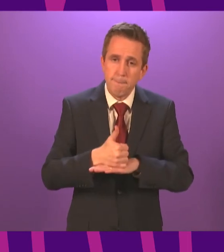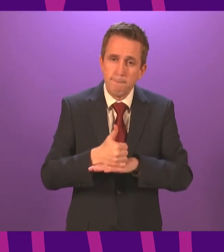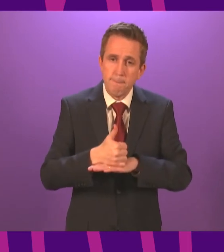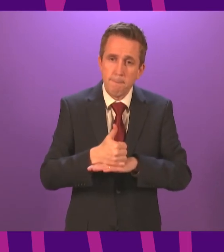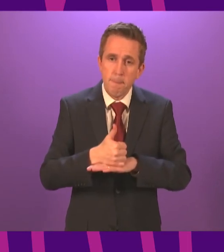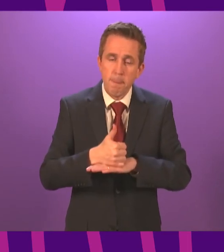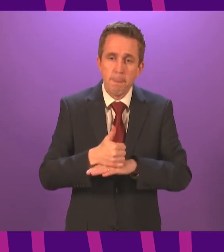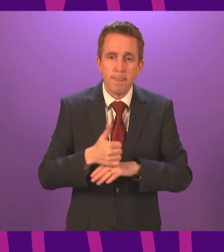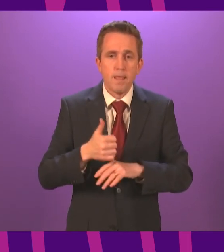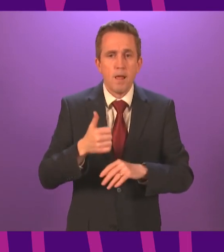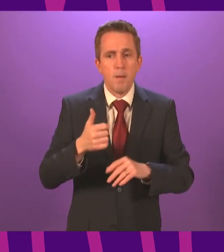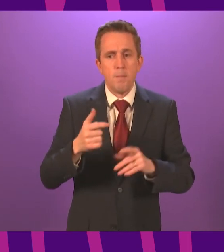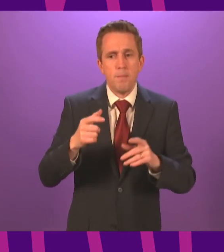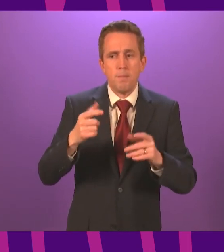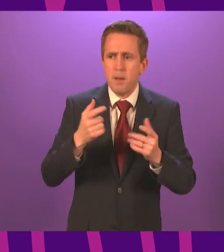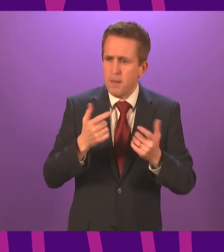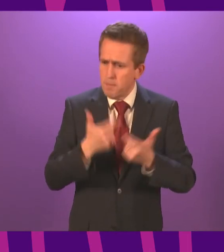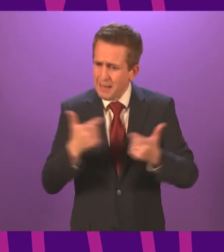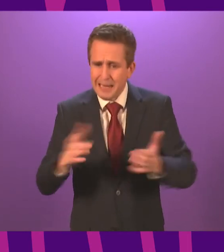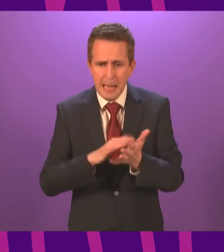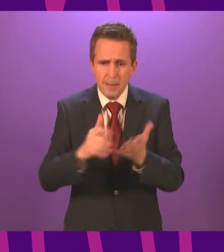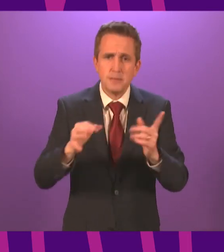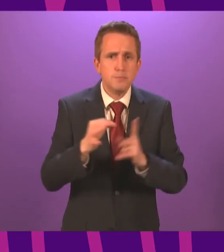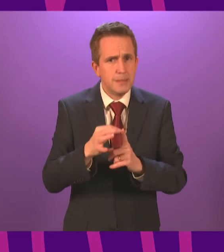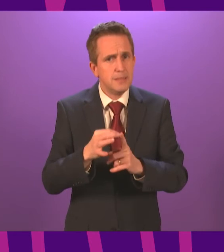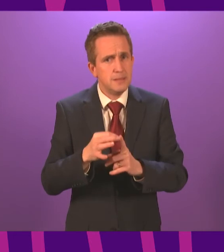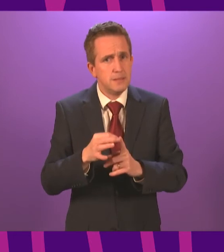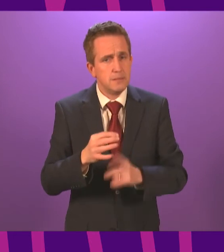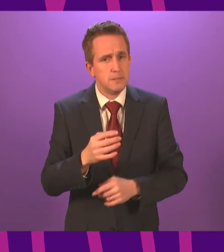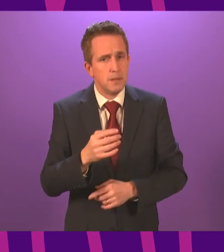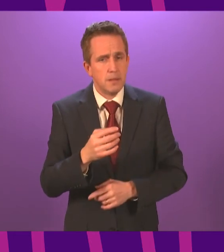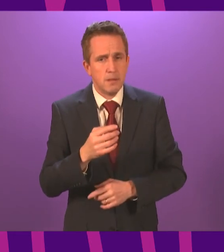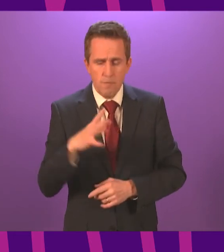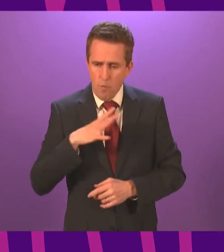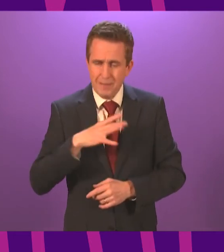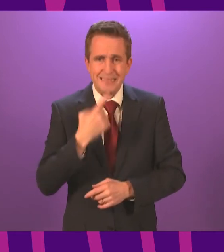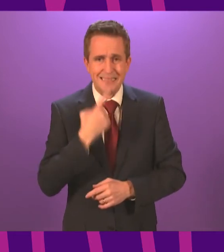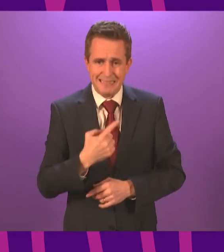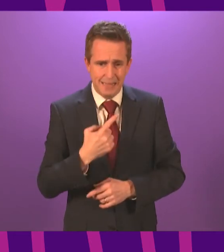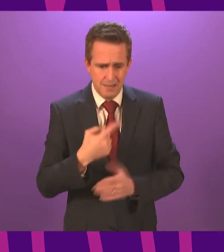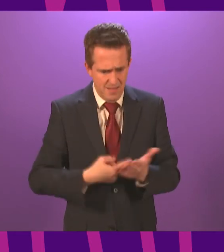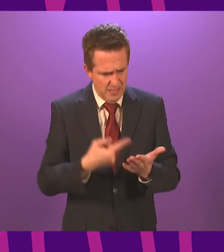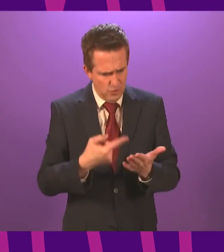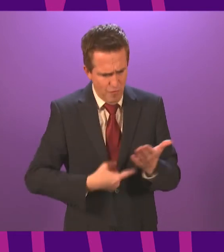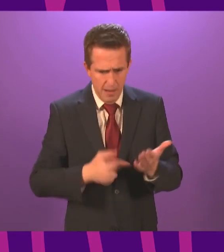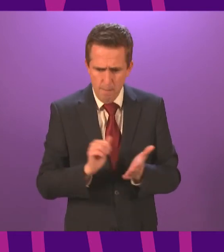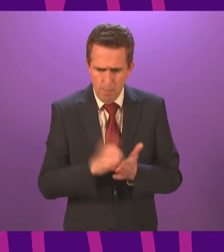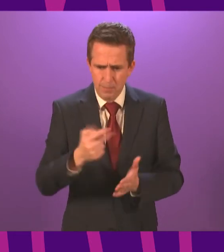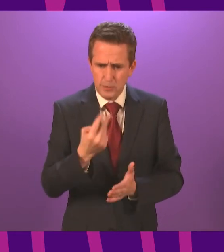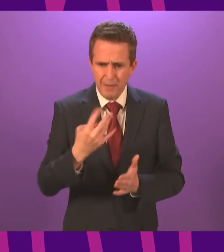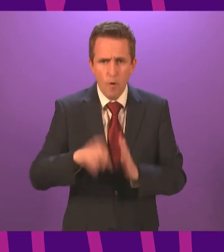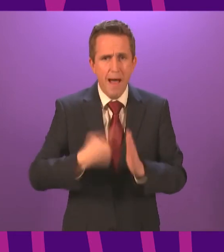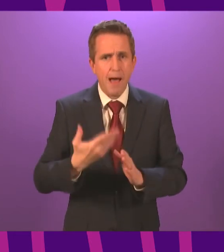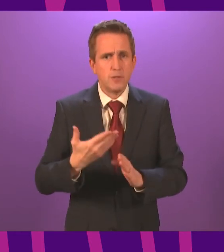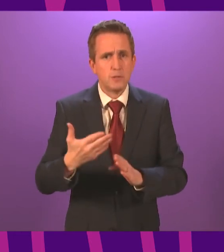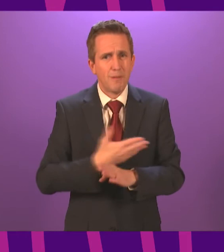from Donovan and Willie Rennie, amongst others, the regulations which have been published less than 24 hours before the travel